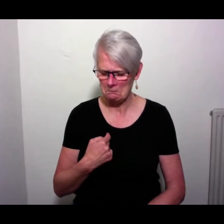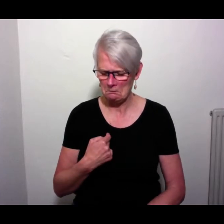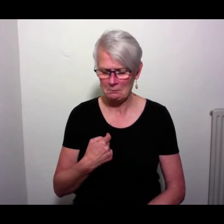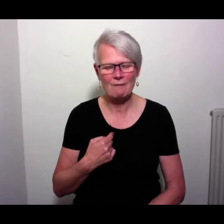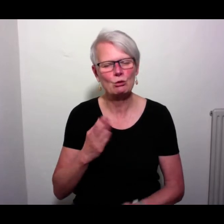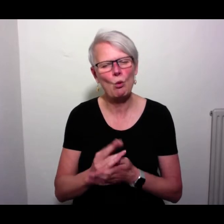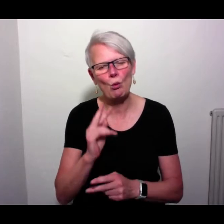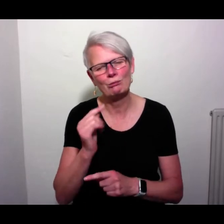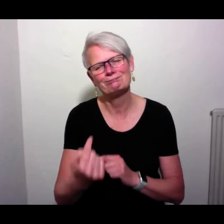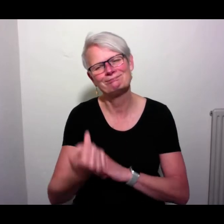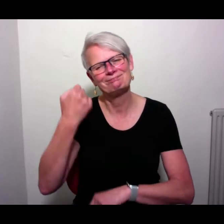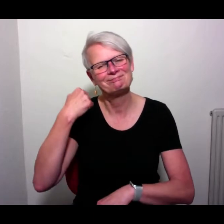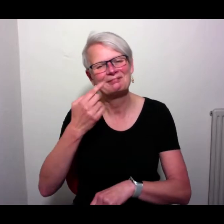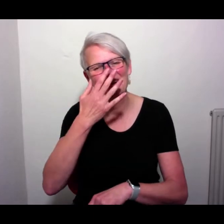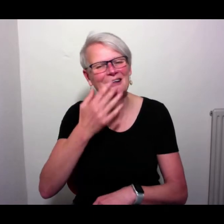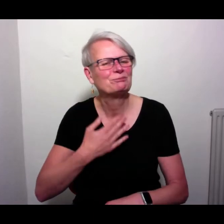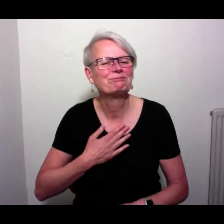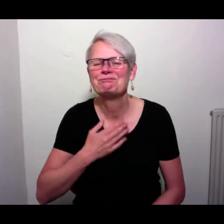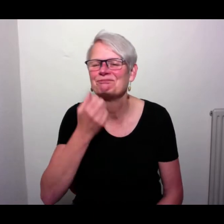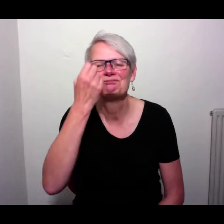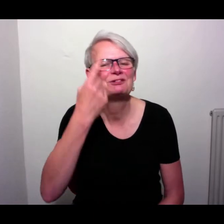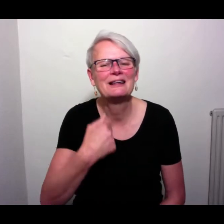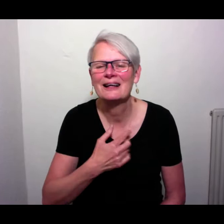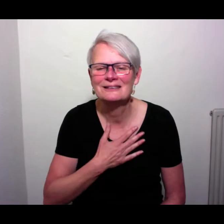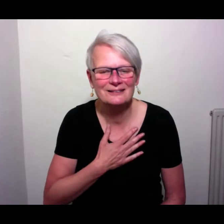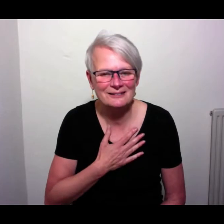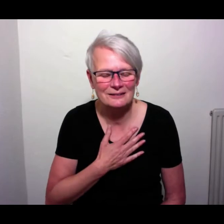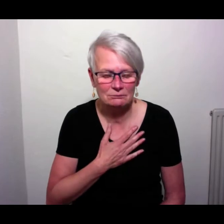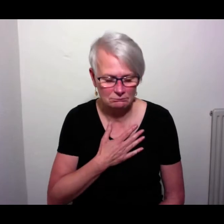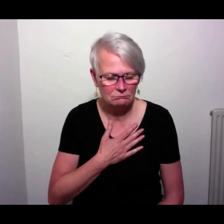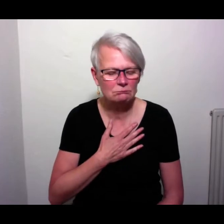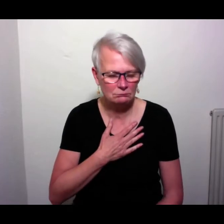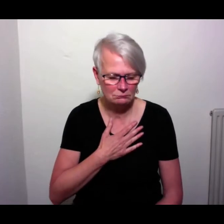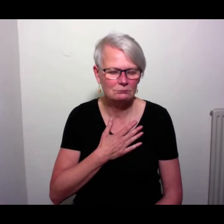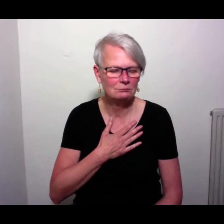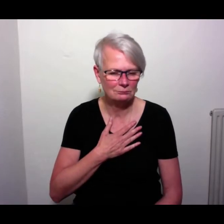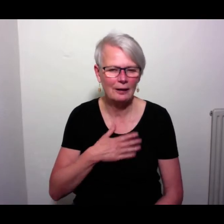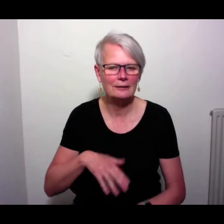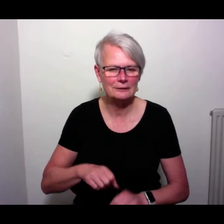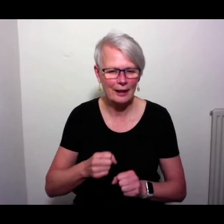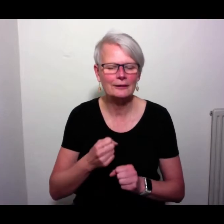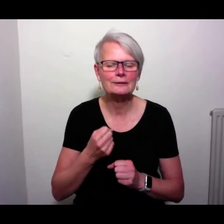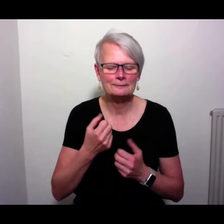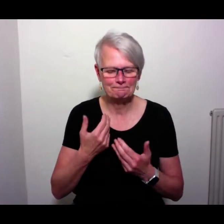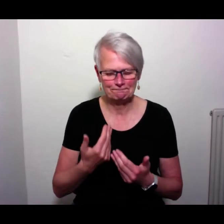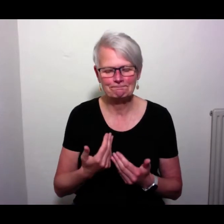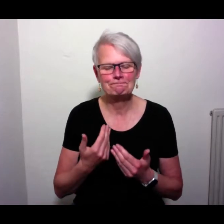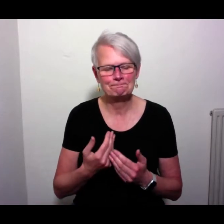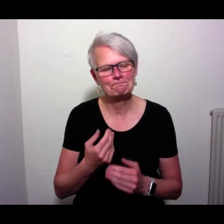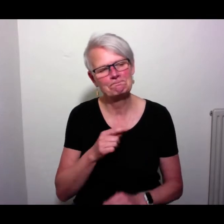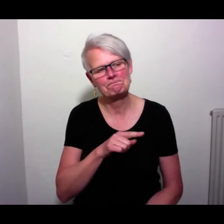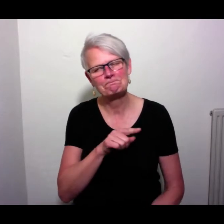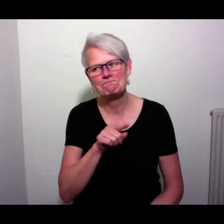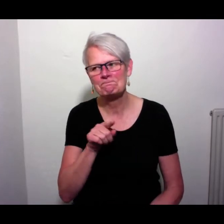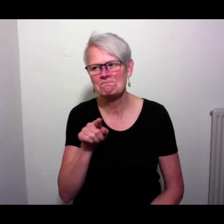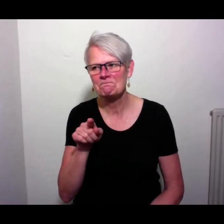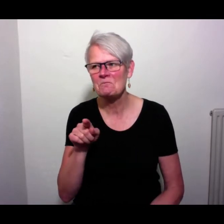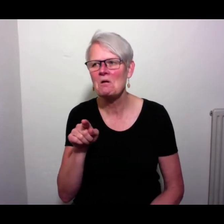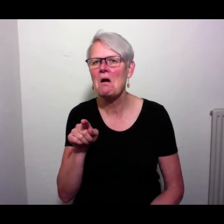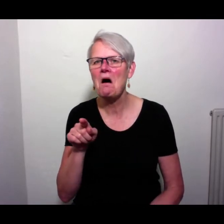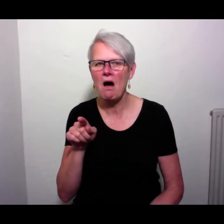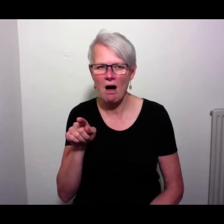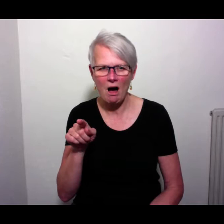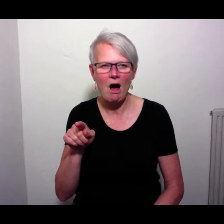I didn't really fully understand it at that age, of course. But that was when I started to know. And the world